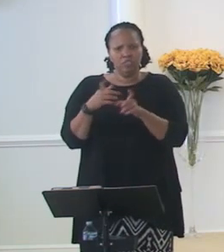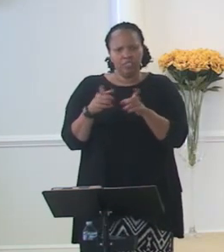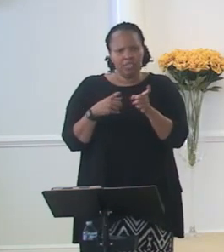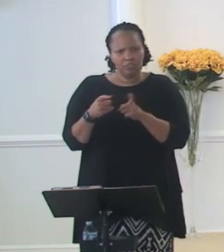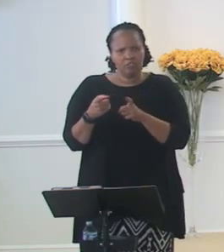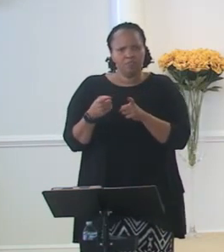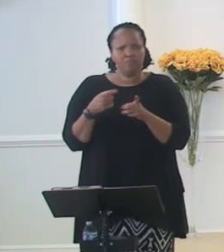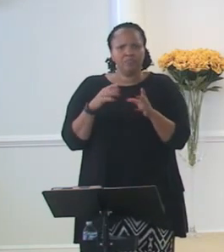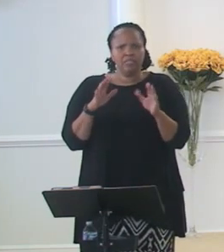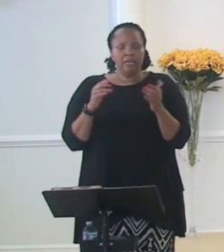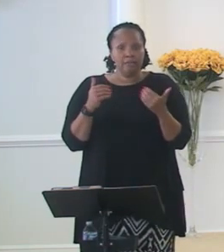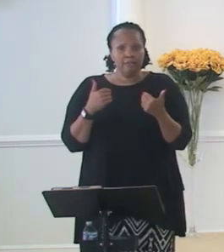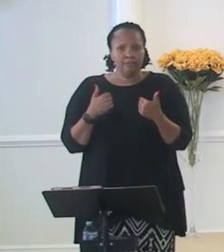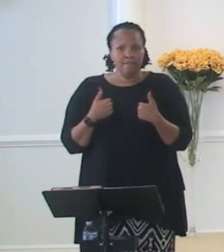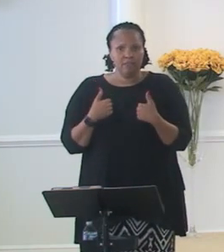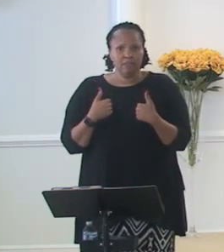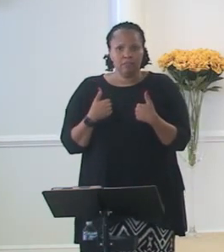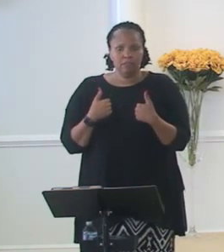having